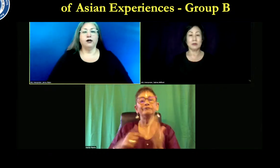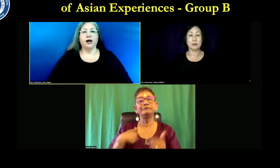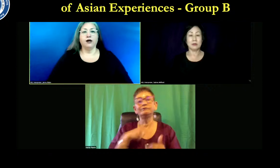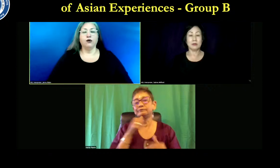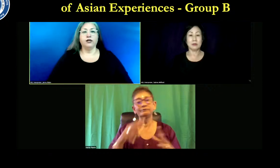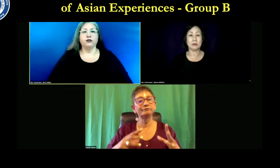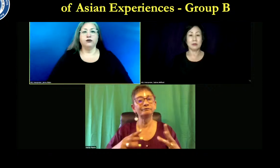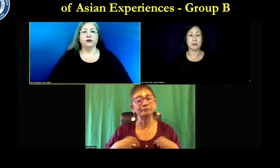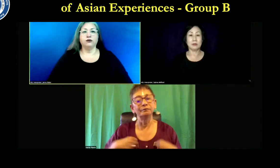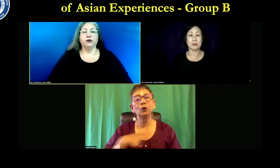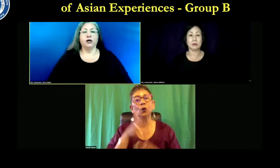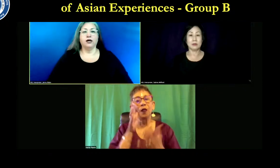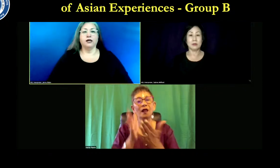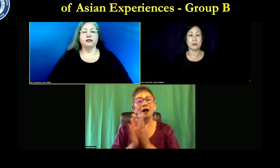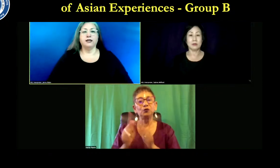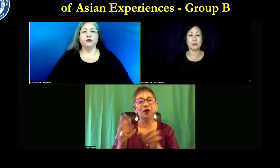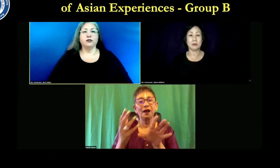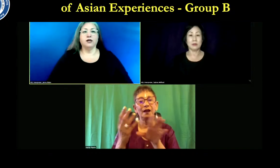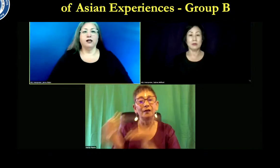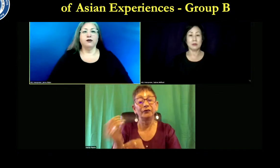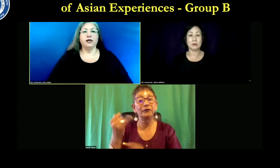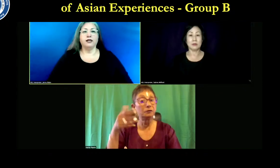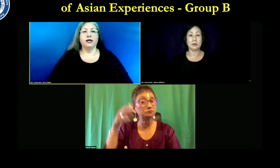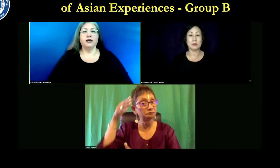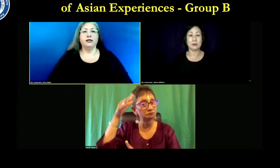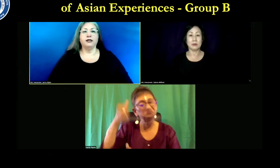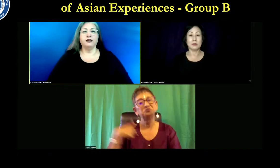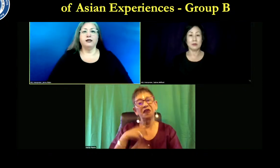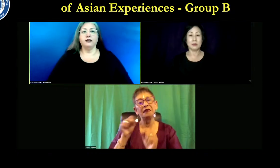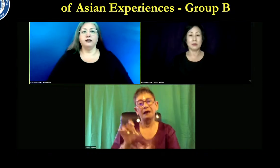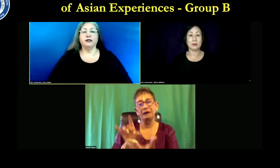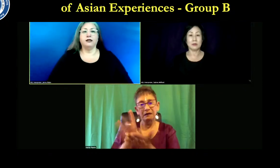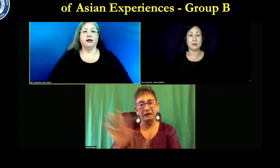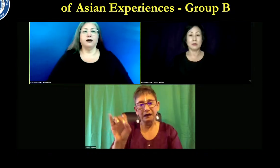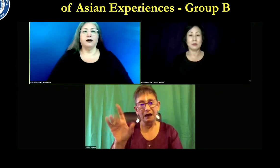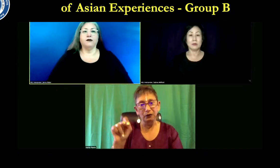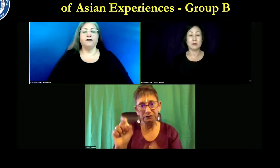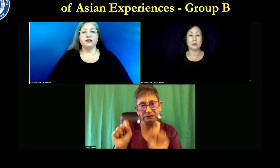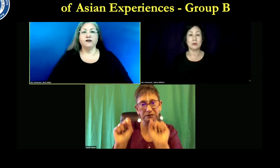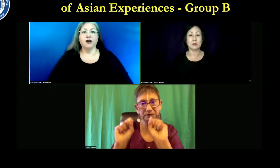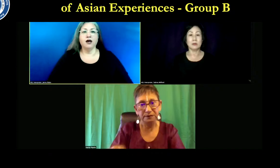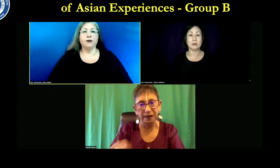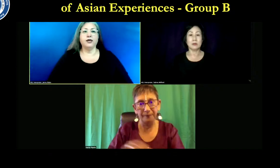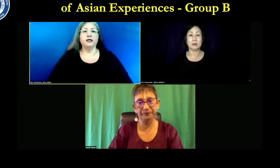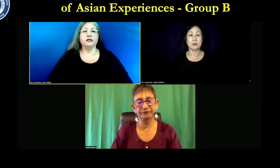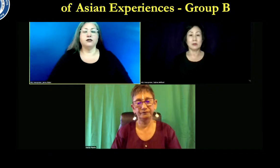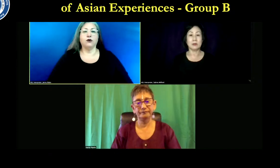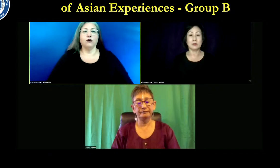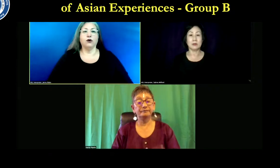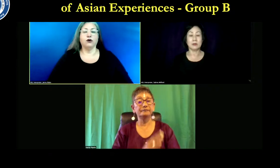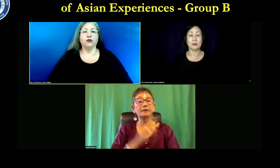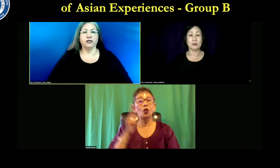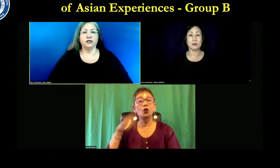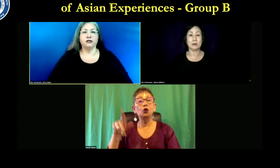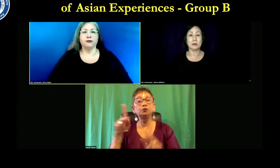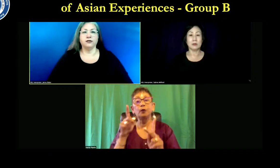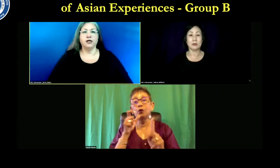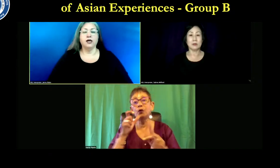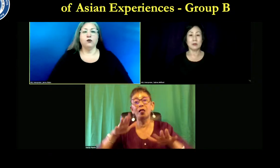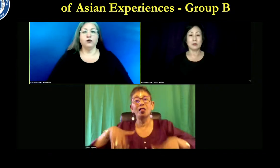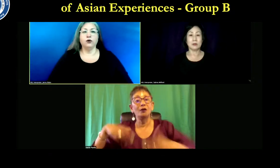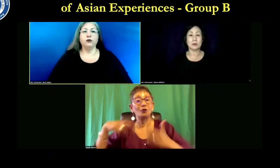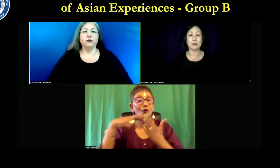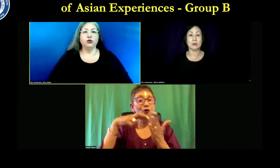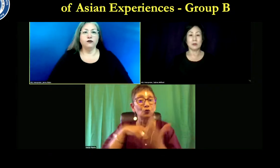we are not going to accept or tolerate any offensive comments or